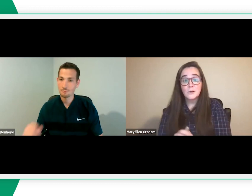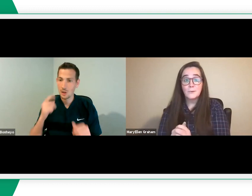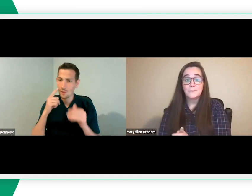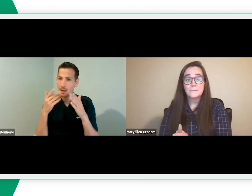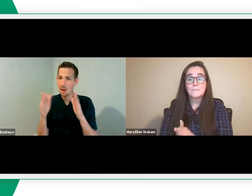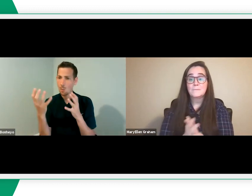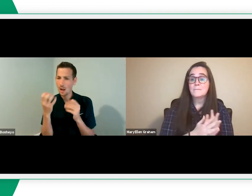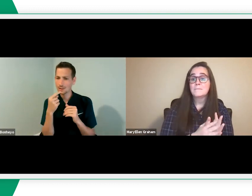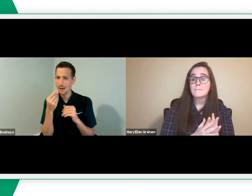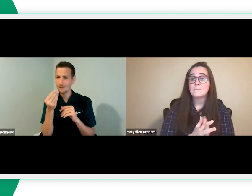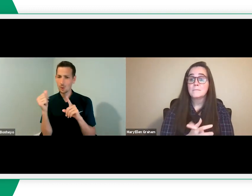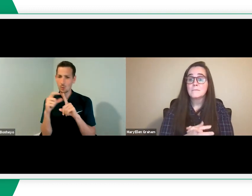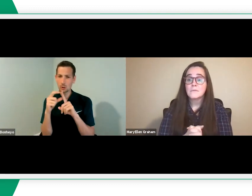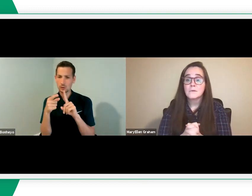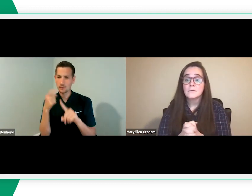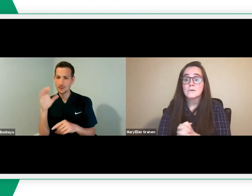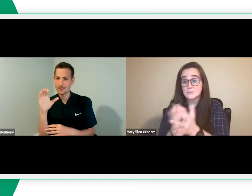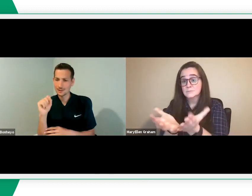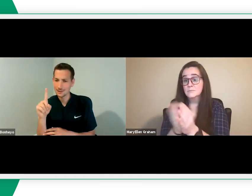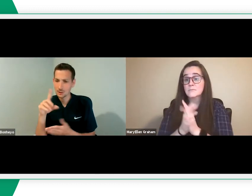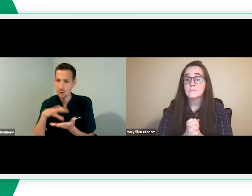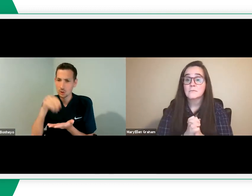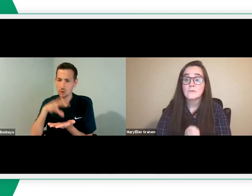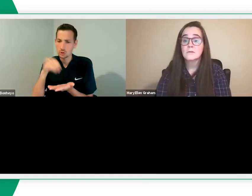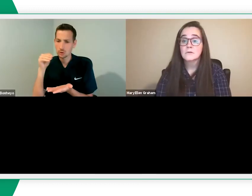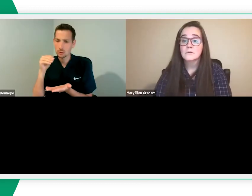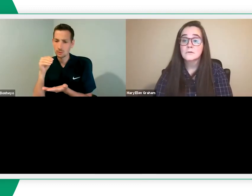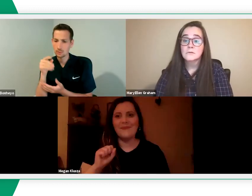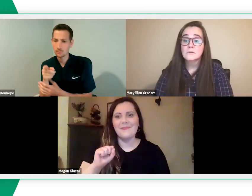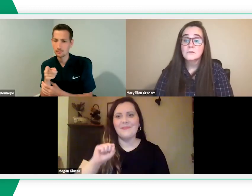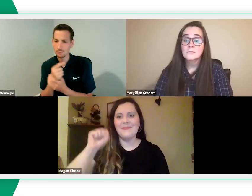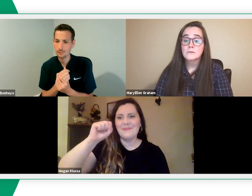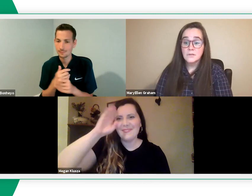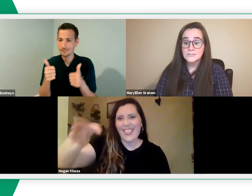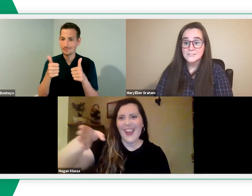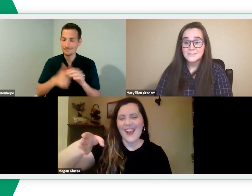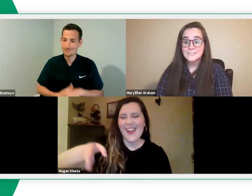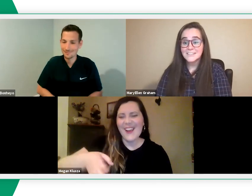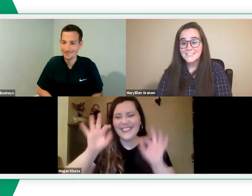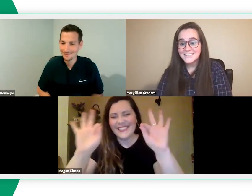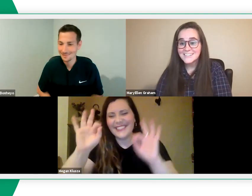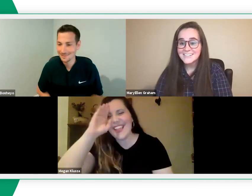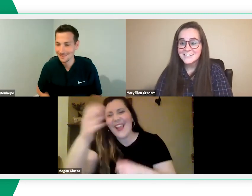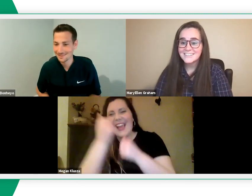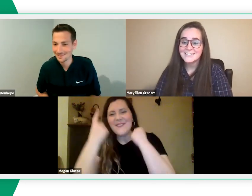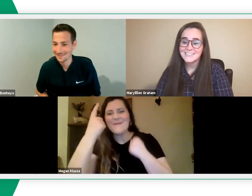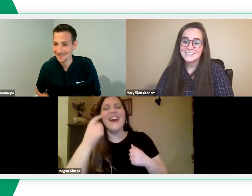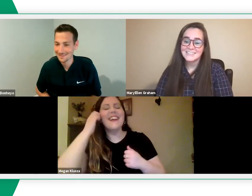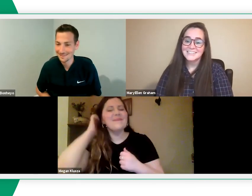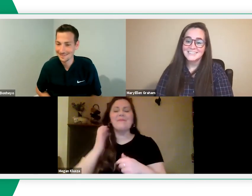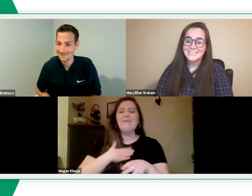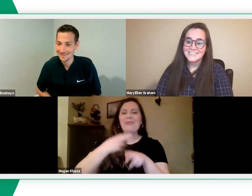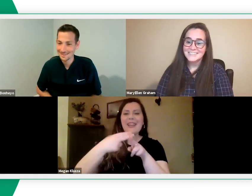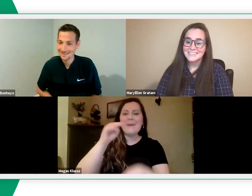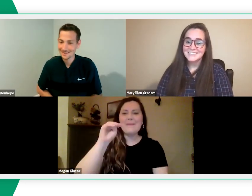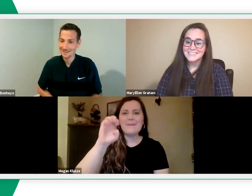and thank the audience for being a part of this. Yes, I also wanted to say a few words from CSD Learns.